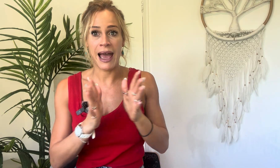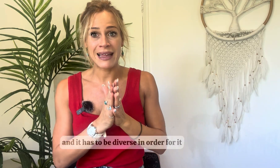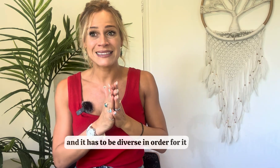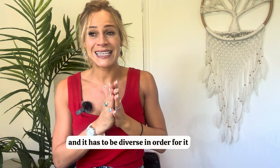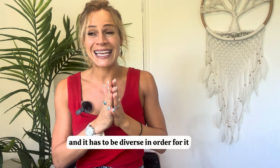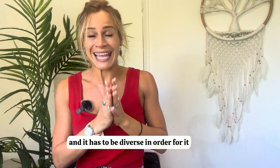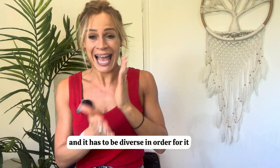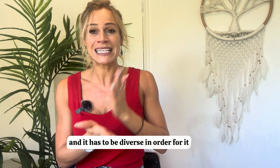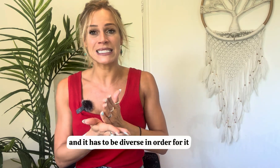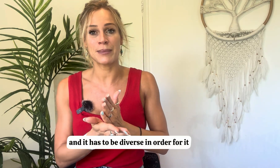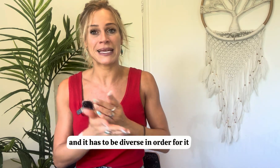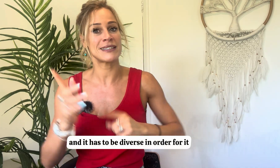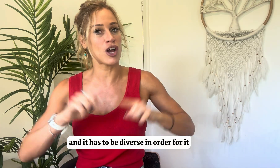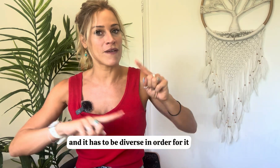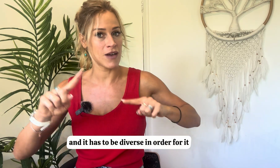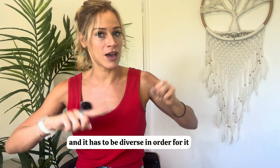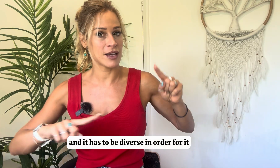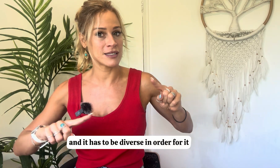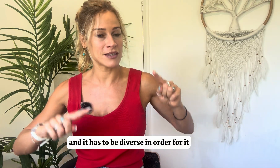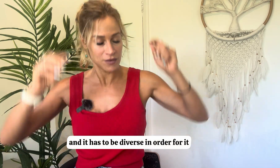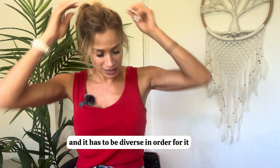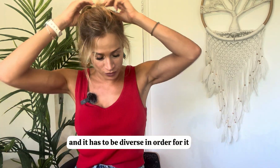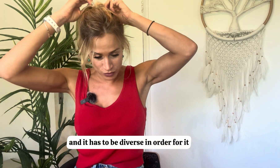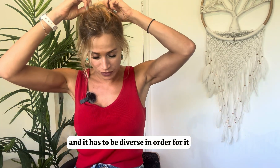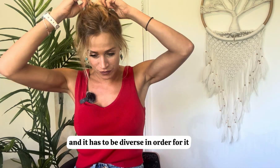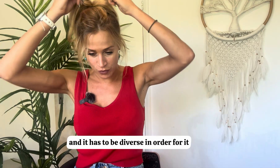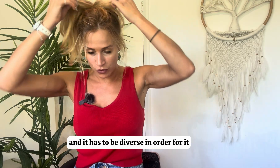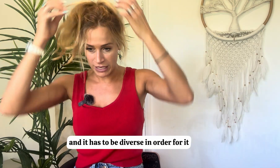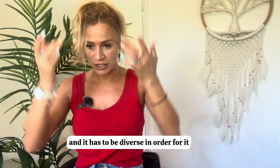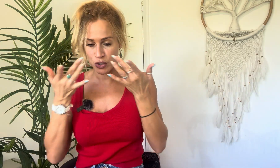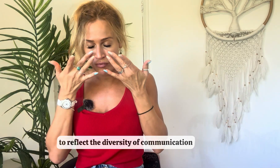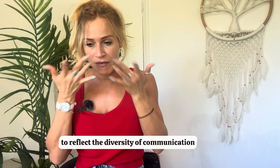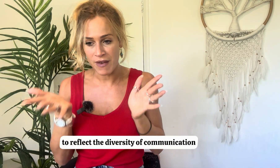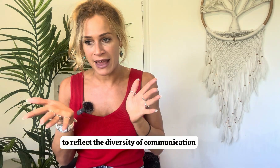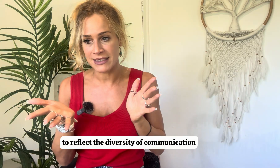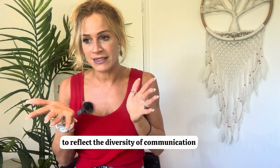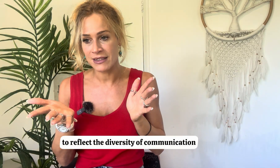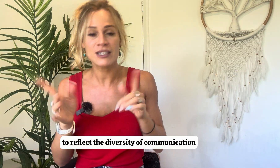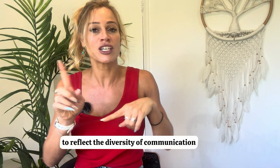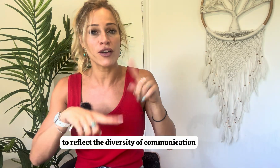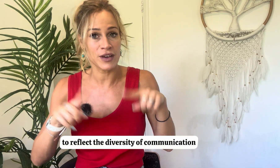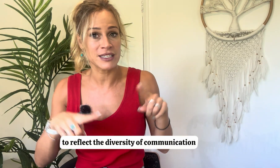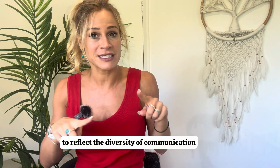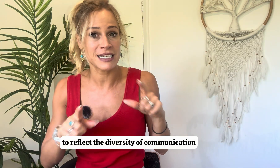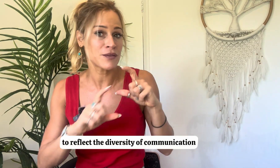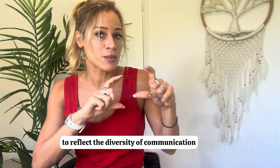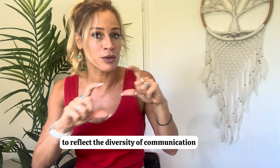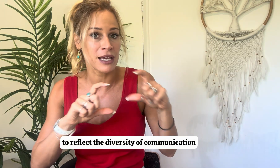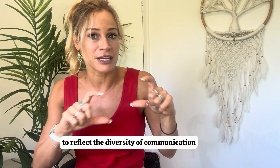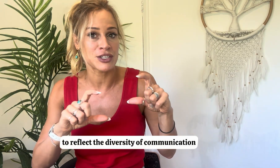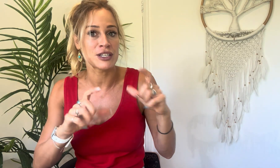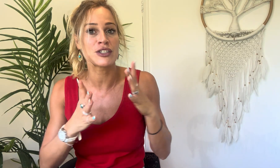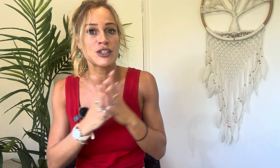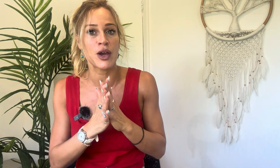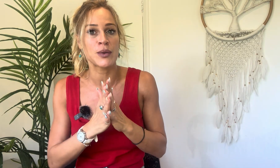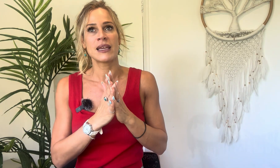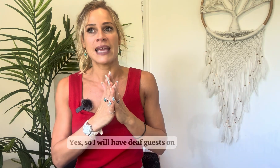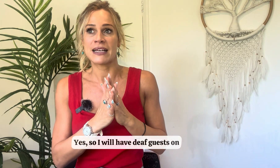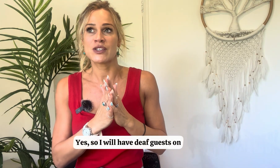And it has to be diverse in order for it to reflect the diversity of communication. So